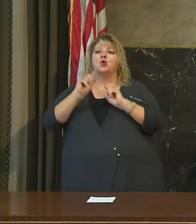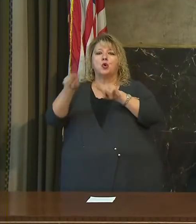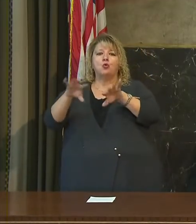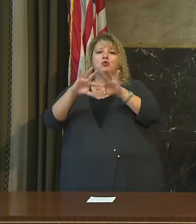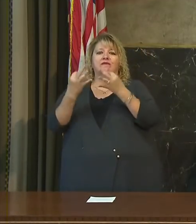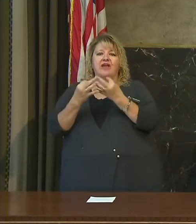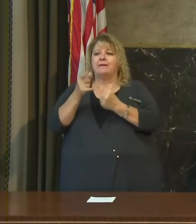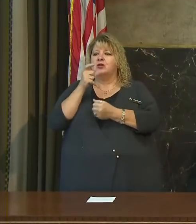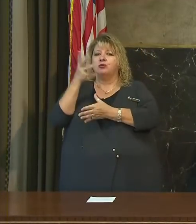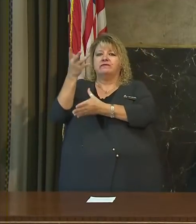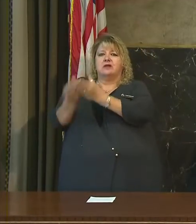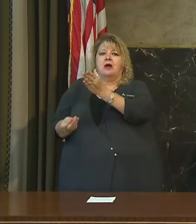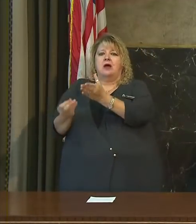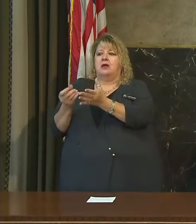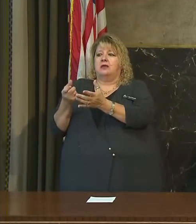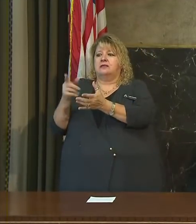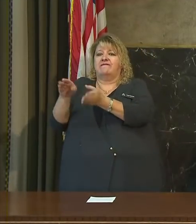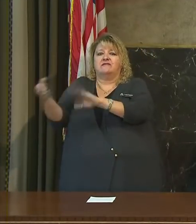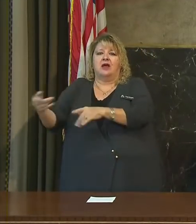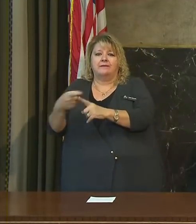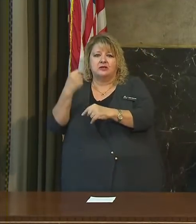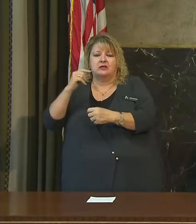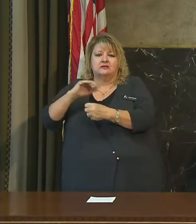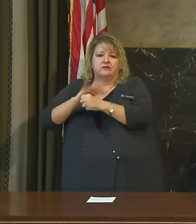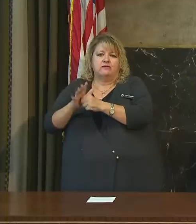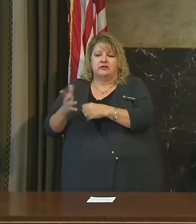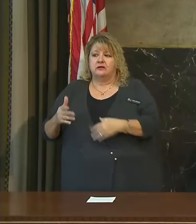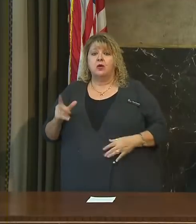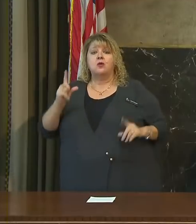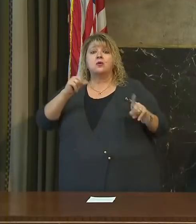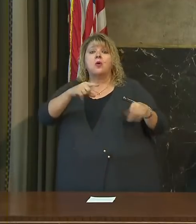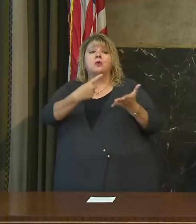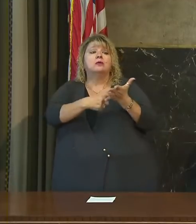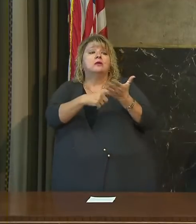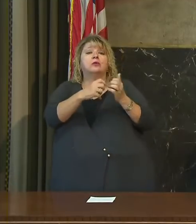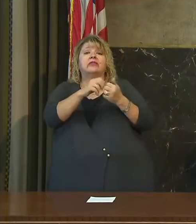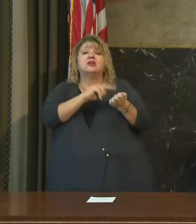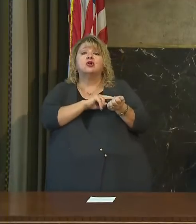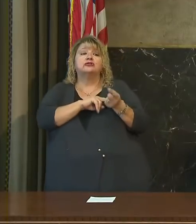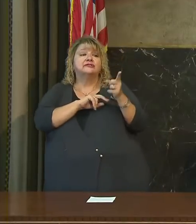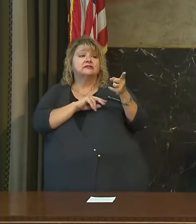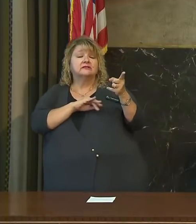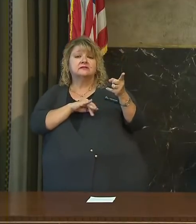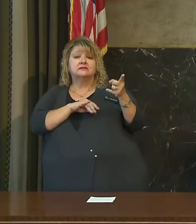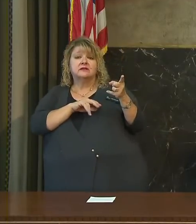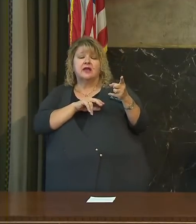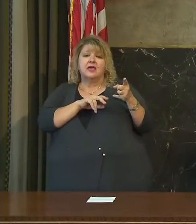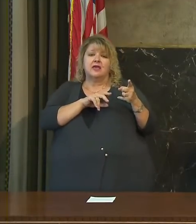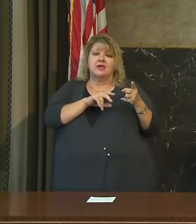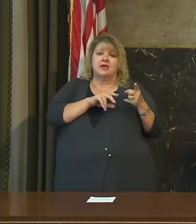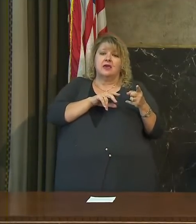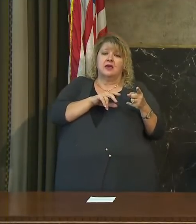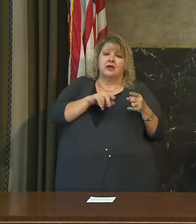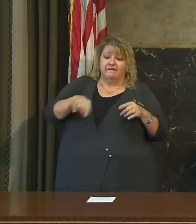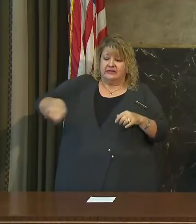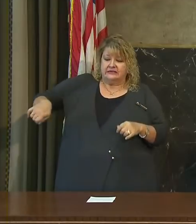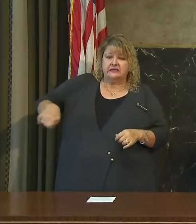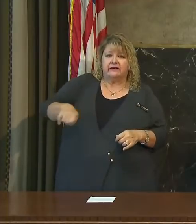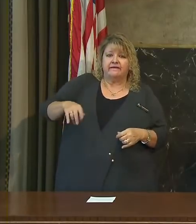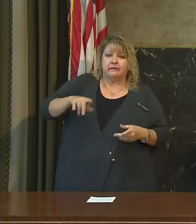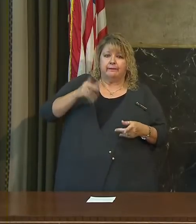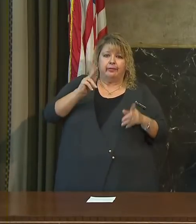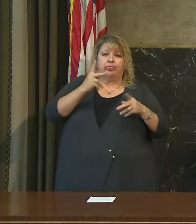Go talk to a nurse who zipped 3 or 4 body bags that day.